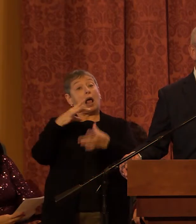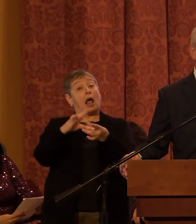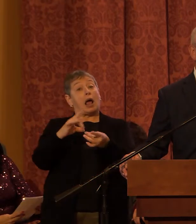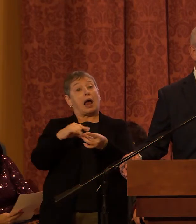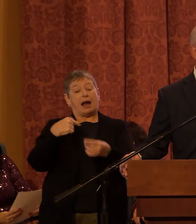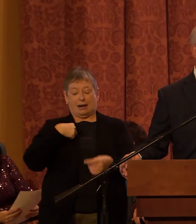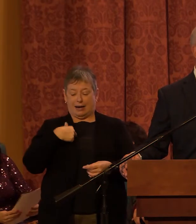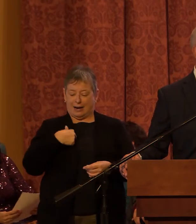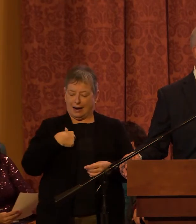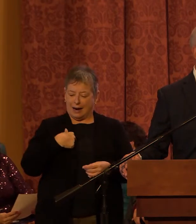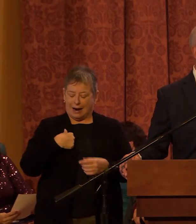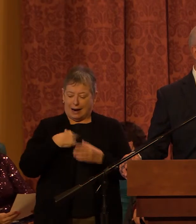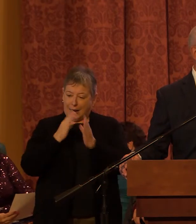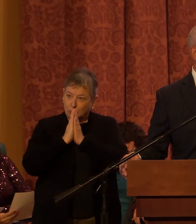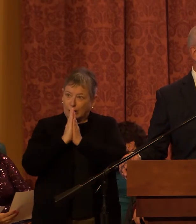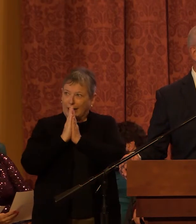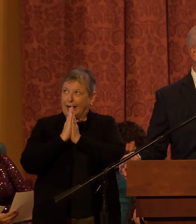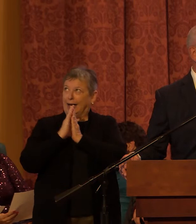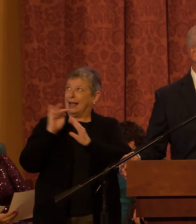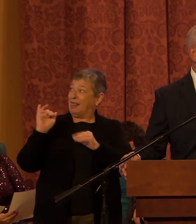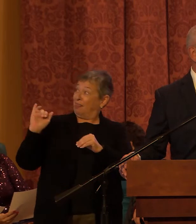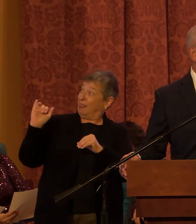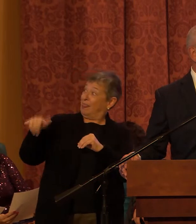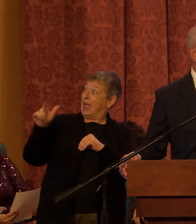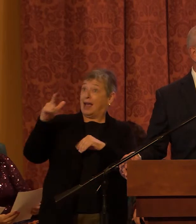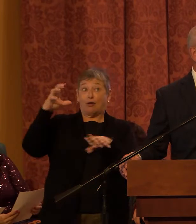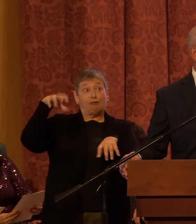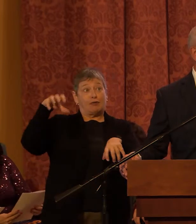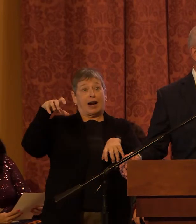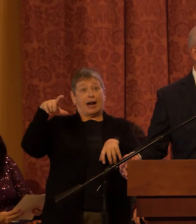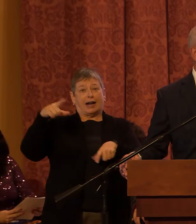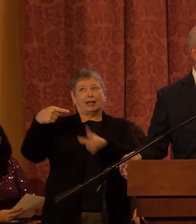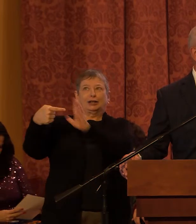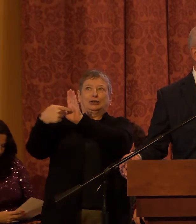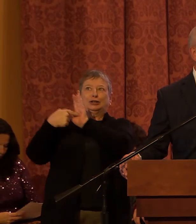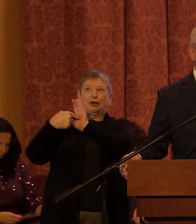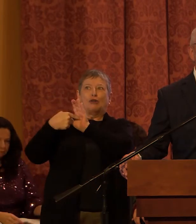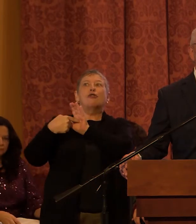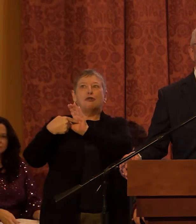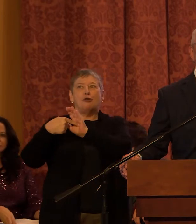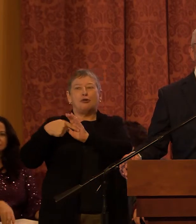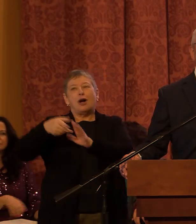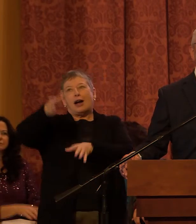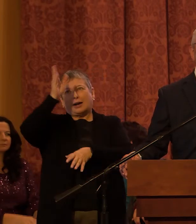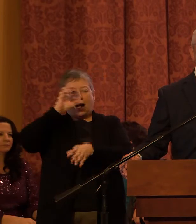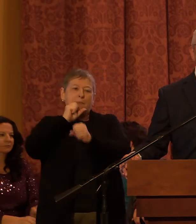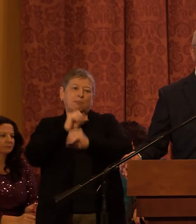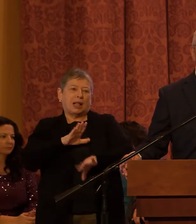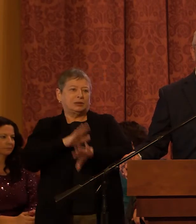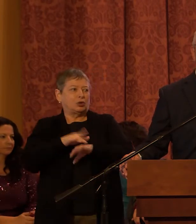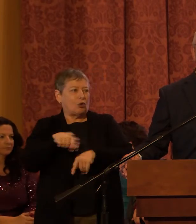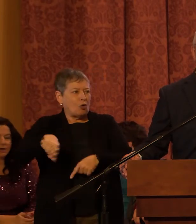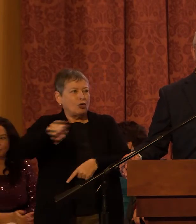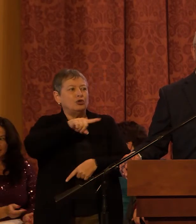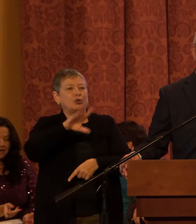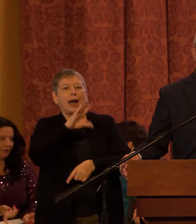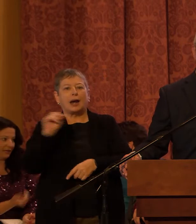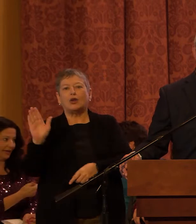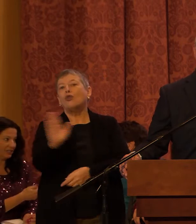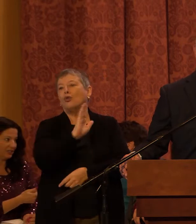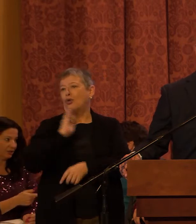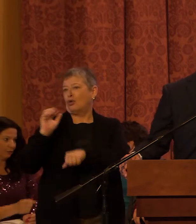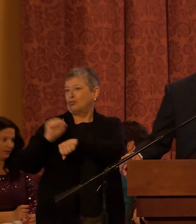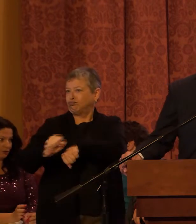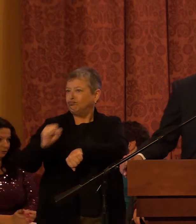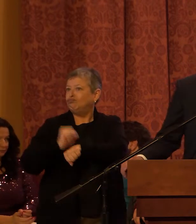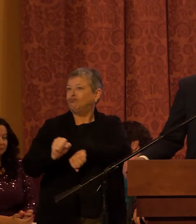pray that this is also a sign of God's blessing on you all and on your work and